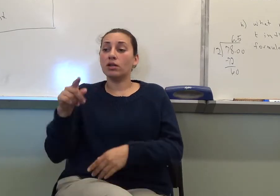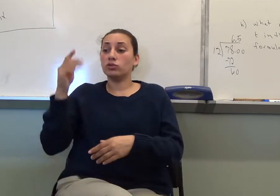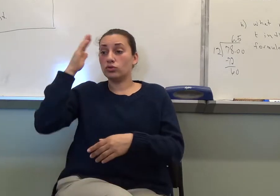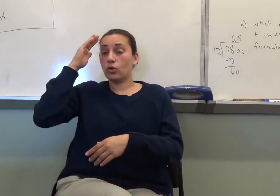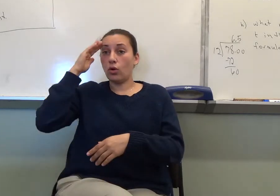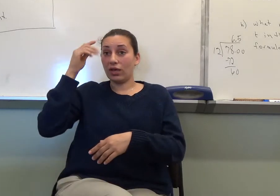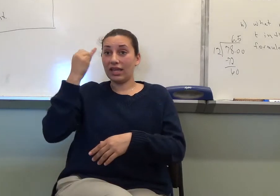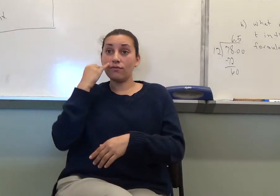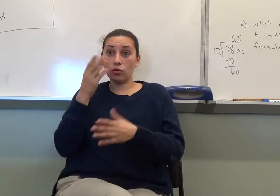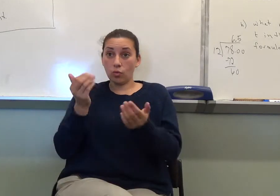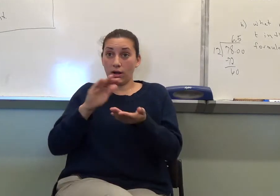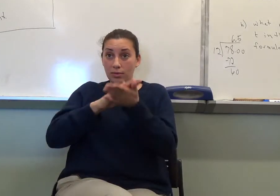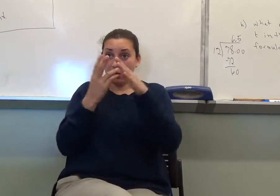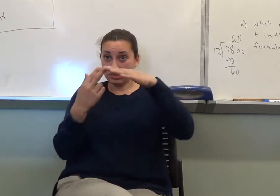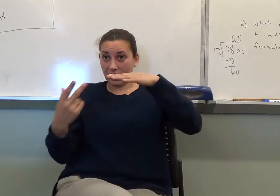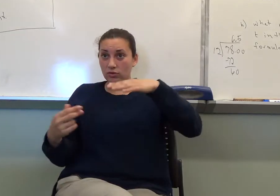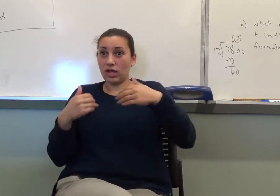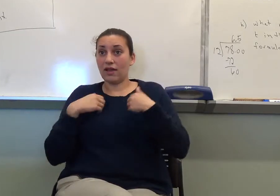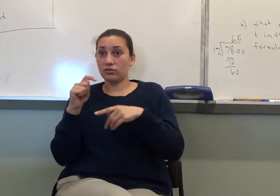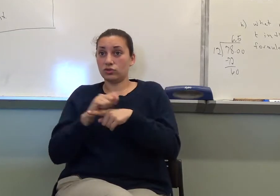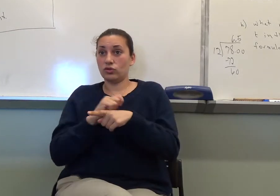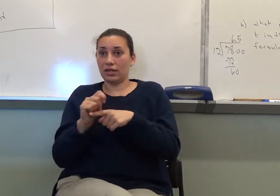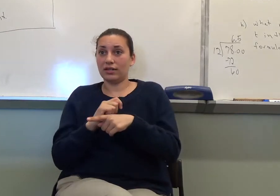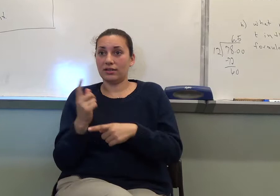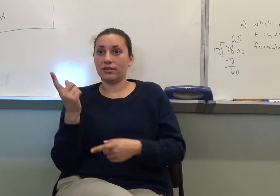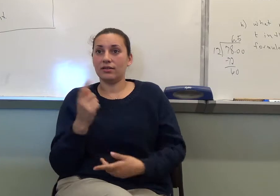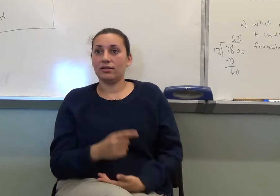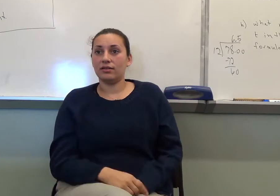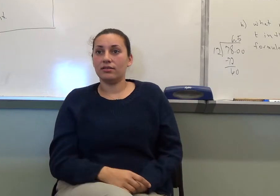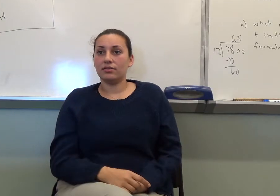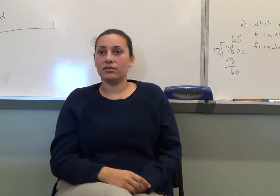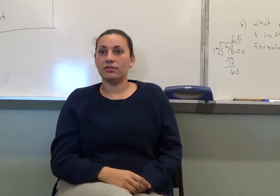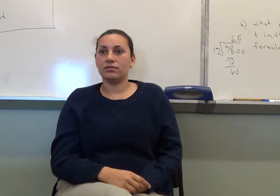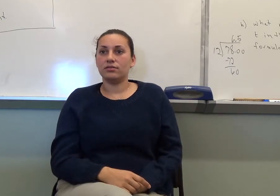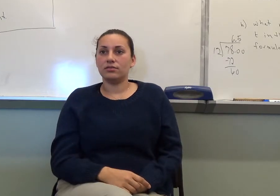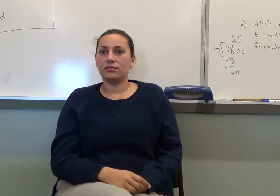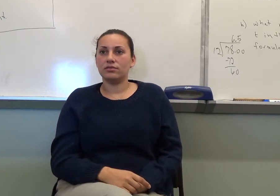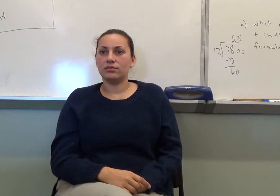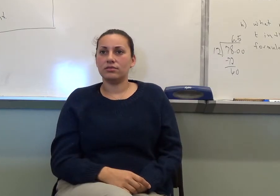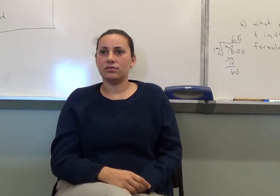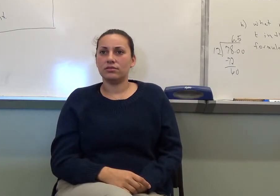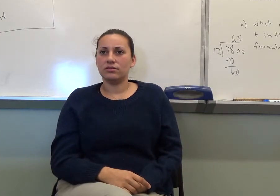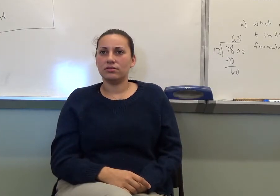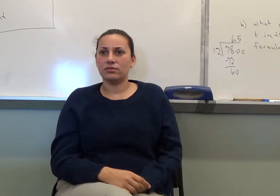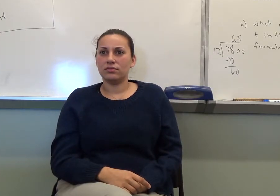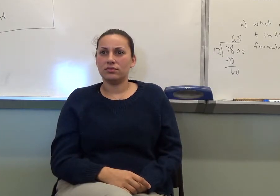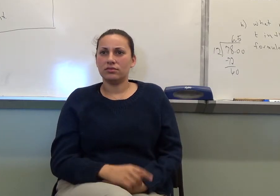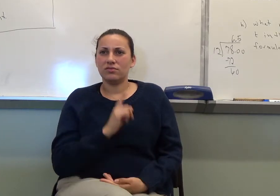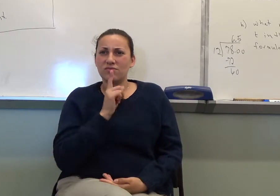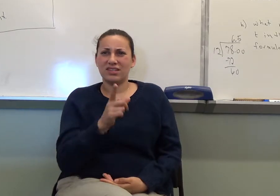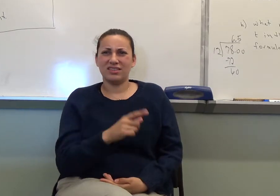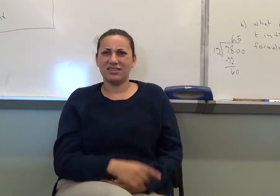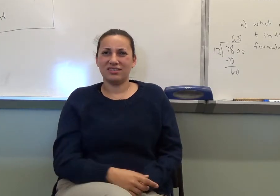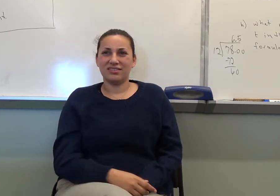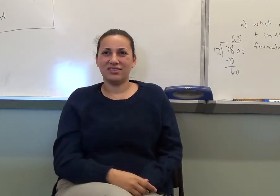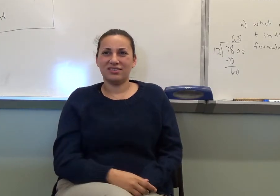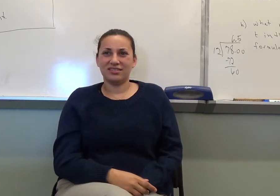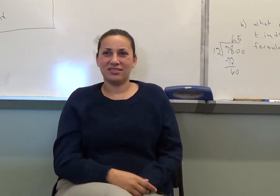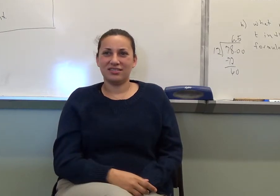it's 1.05, and then put in a 3, and hit the equal sign, or whatever you have there. So this is going